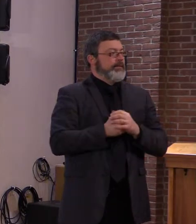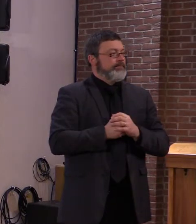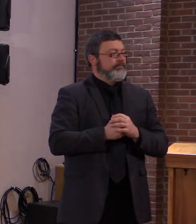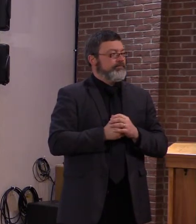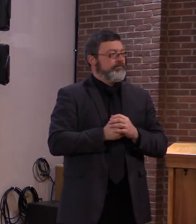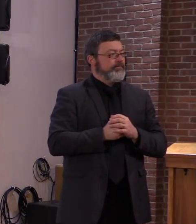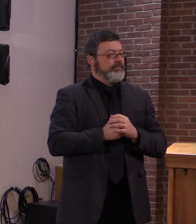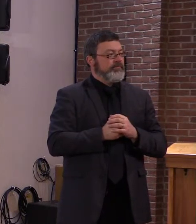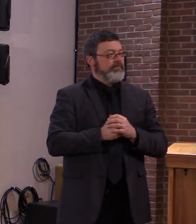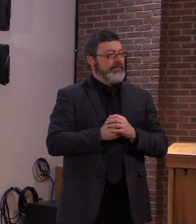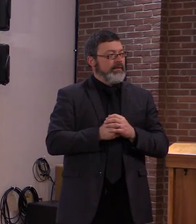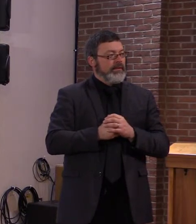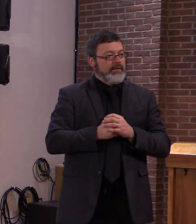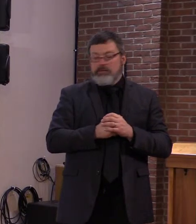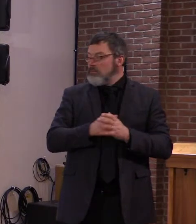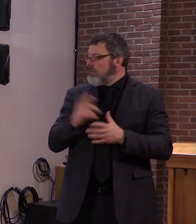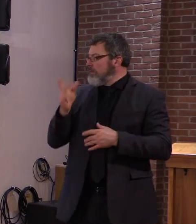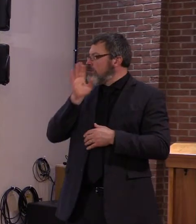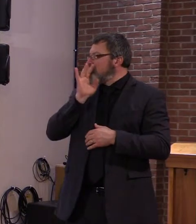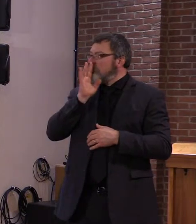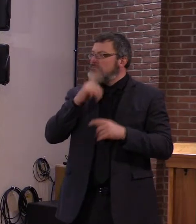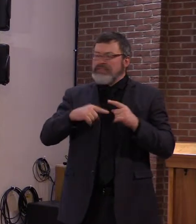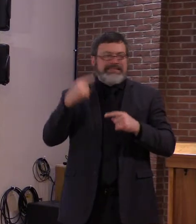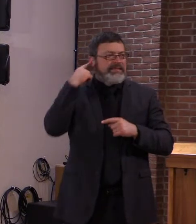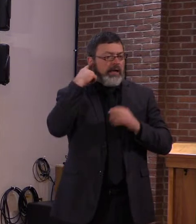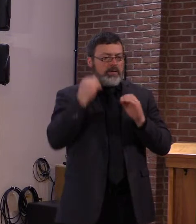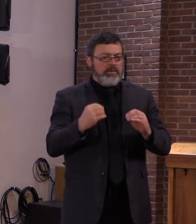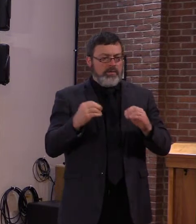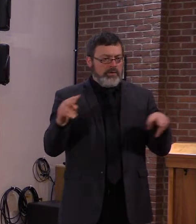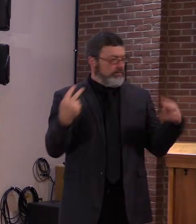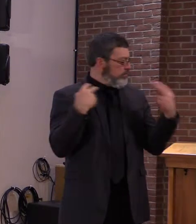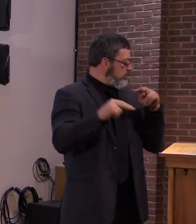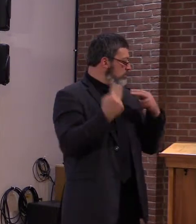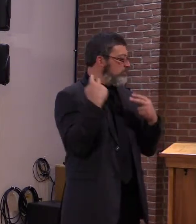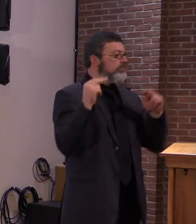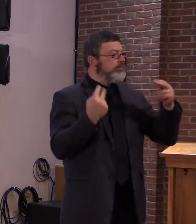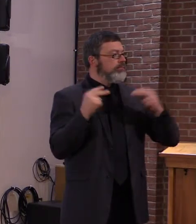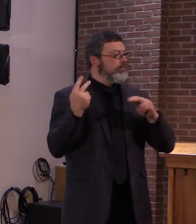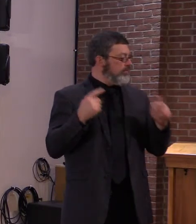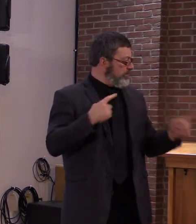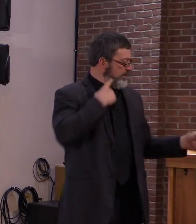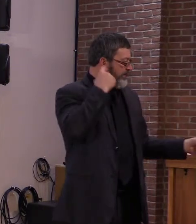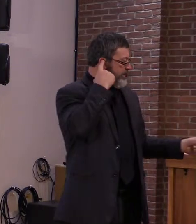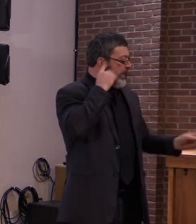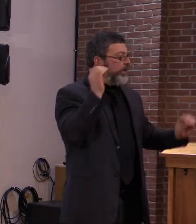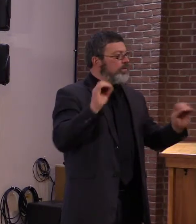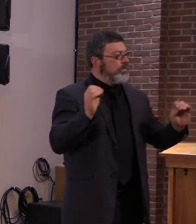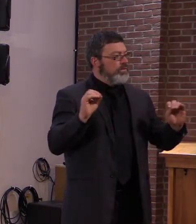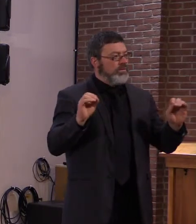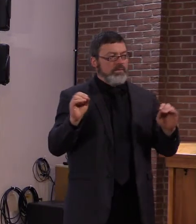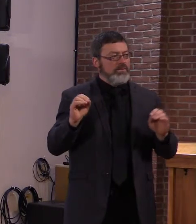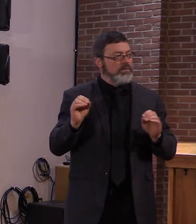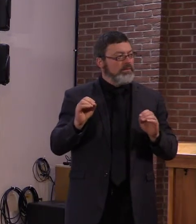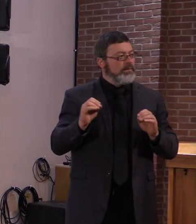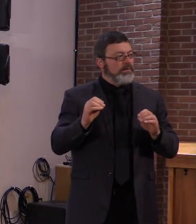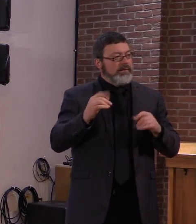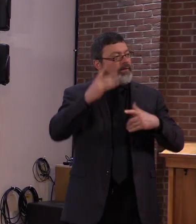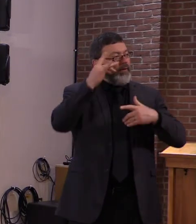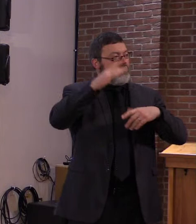a whole lot more optimism and hope than we're seeing these days, We'll also be asking you to share photos